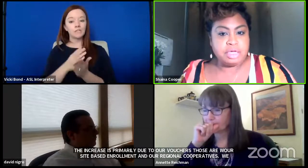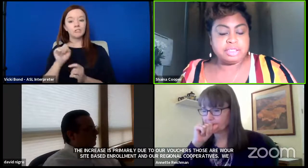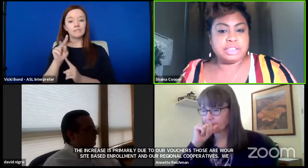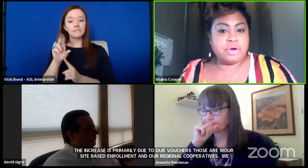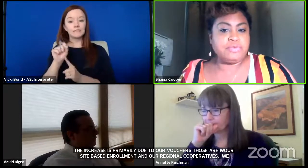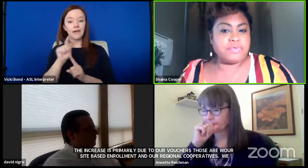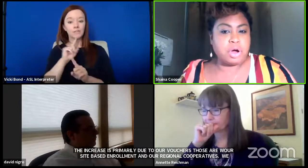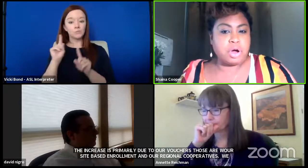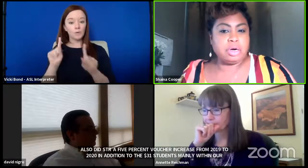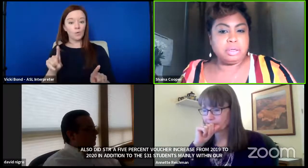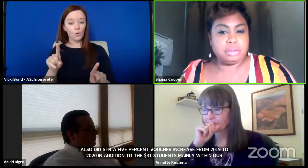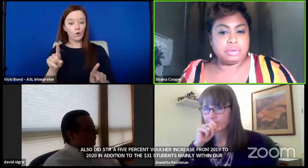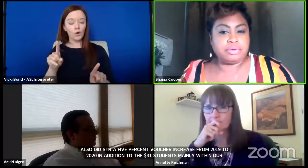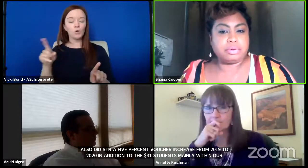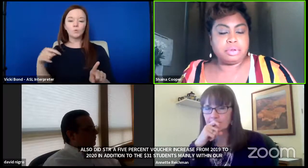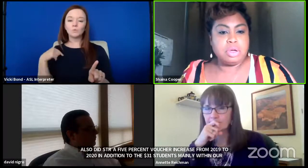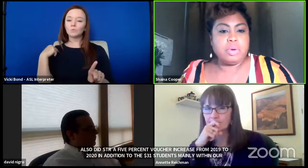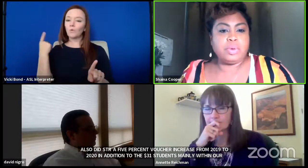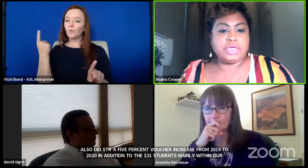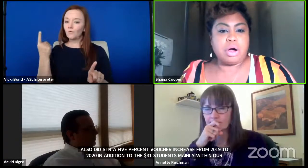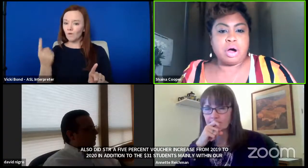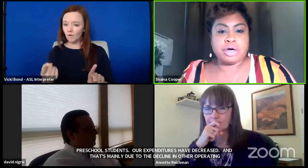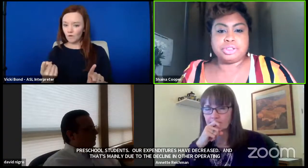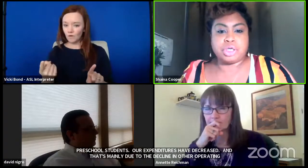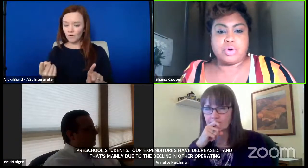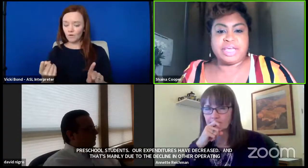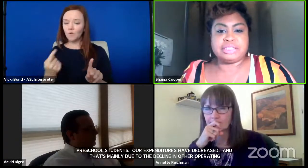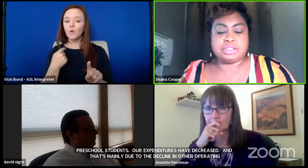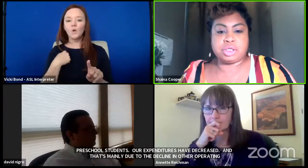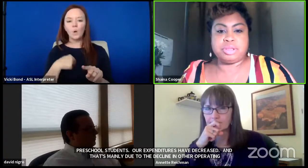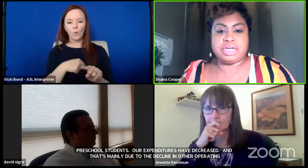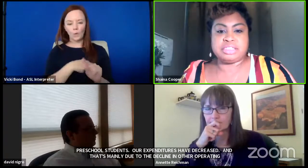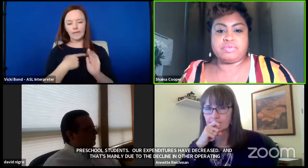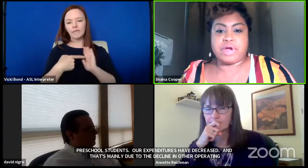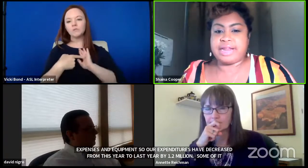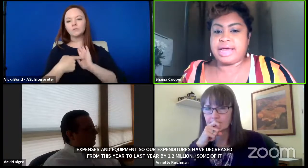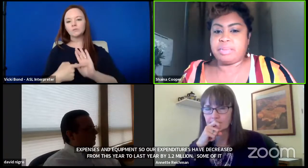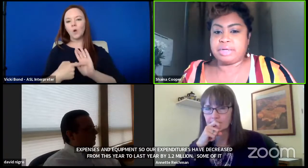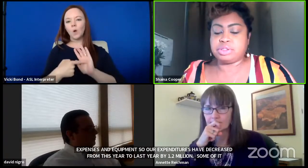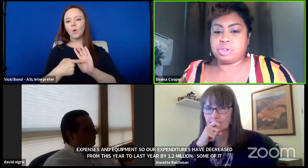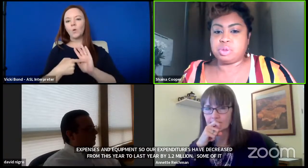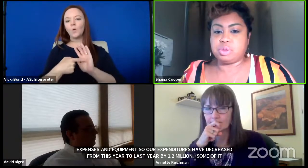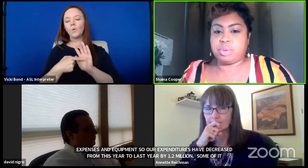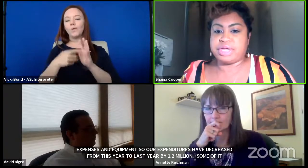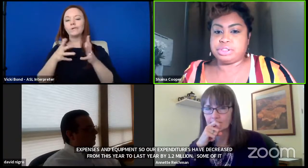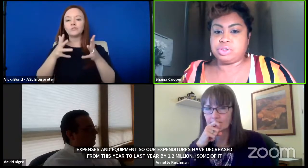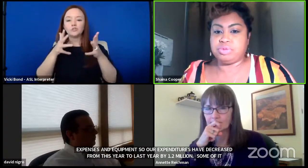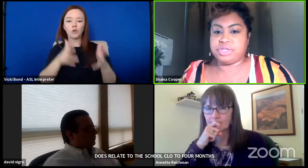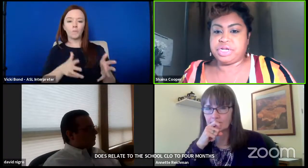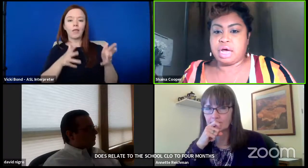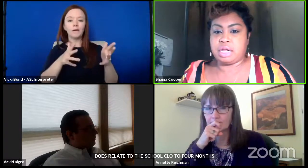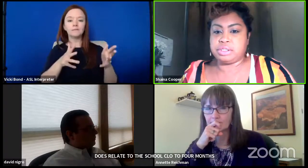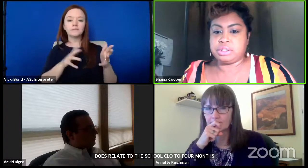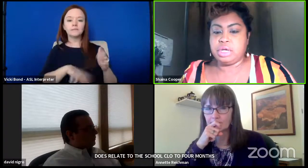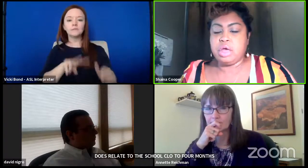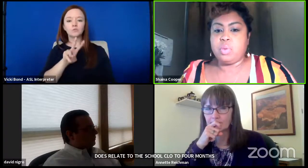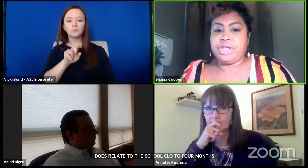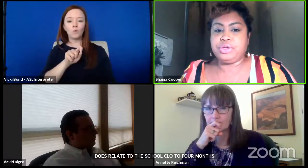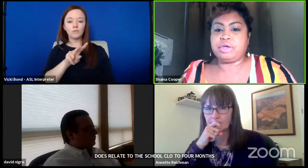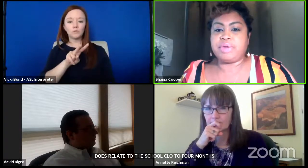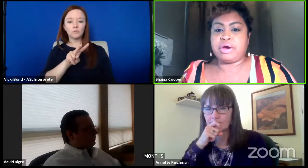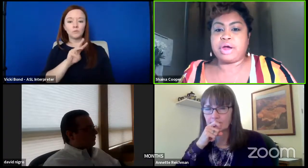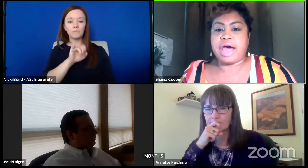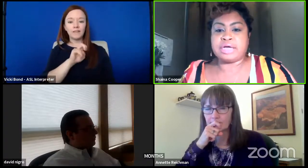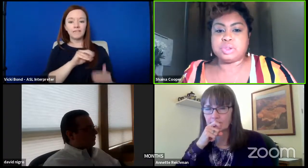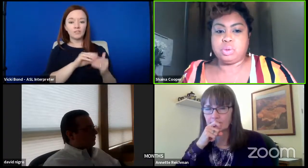report. So far, we are showing a surplus of right at about $2.2 million